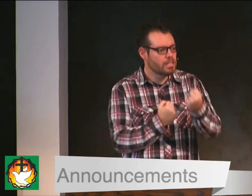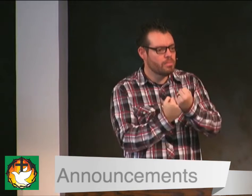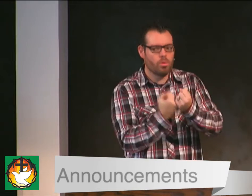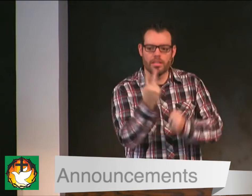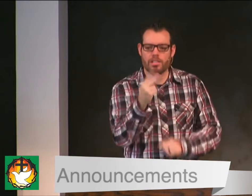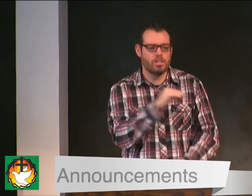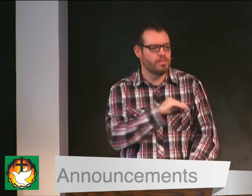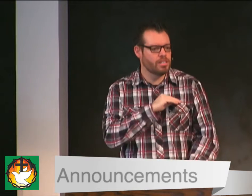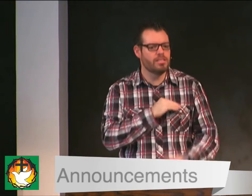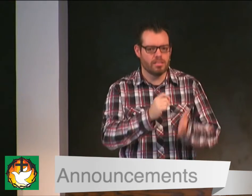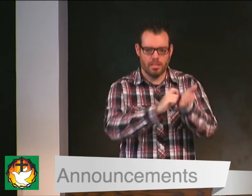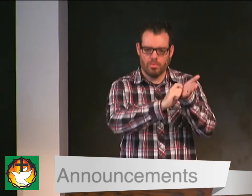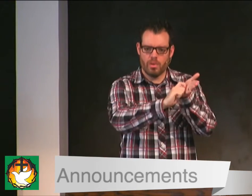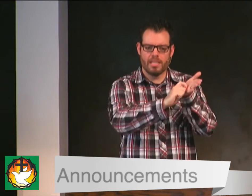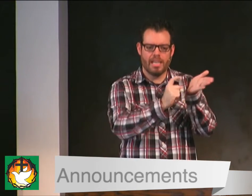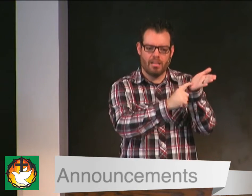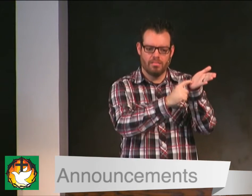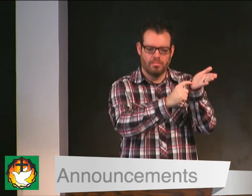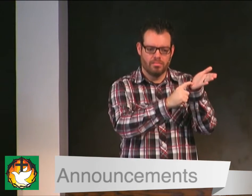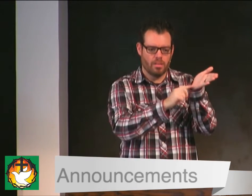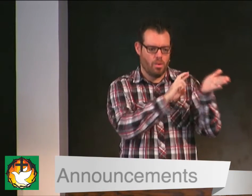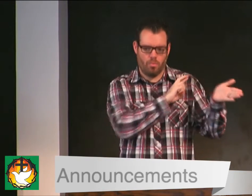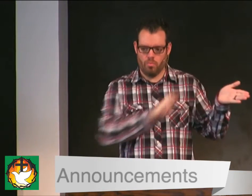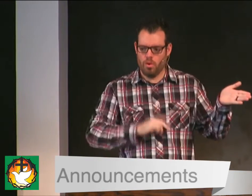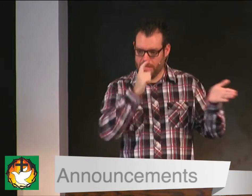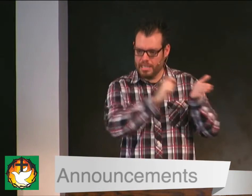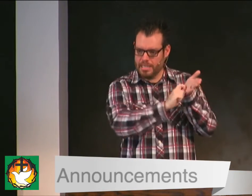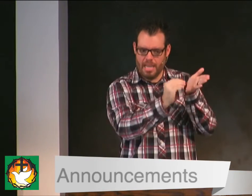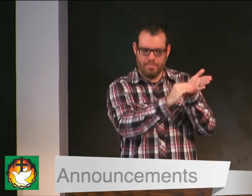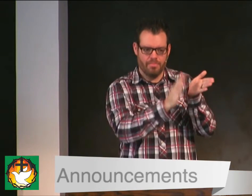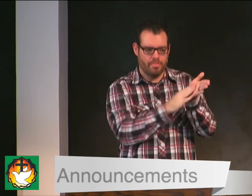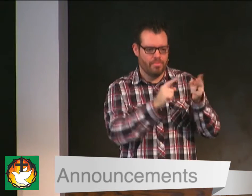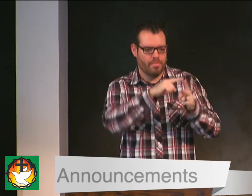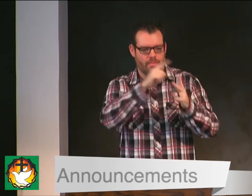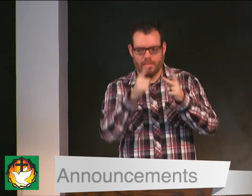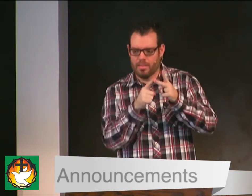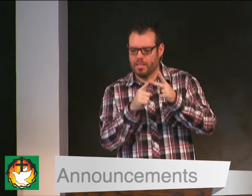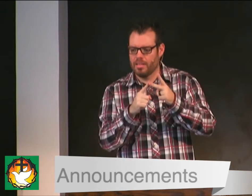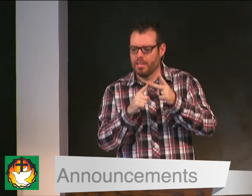So if you'd like to support these 2 missions, write it down. Royal Kids Camp